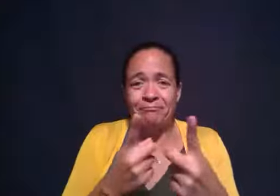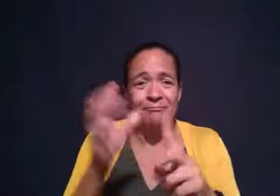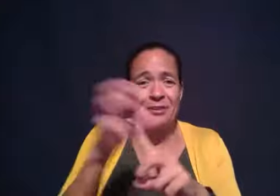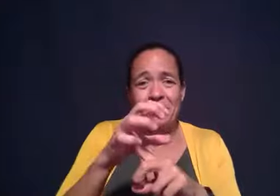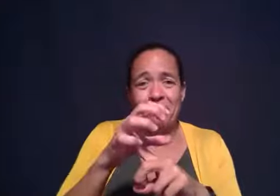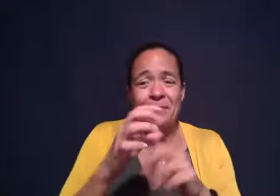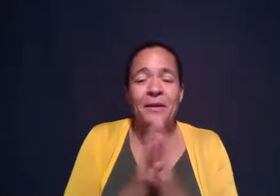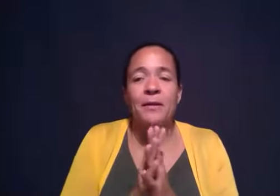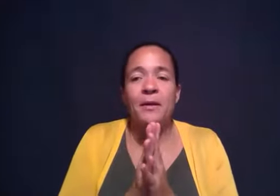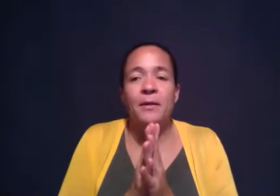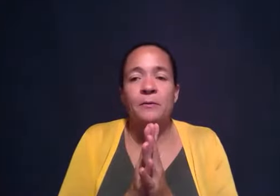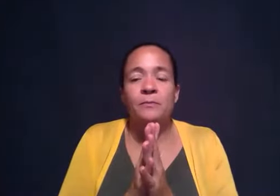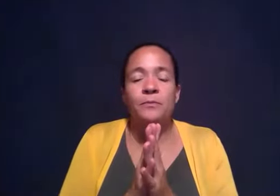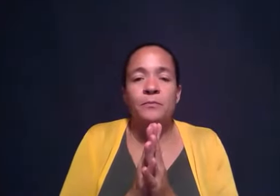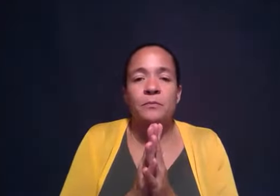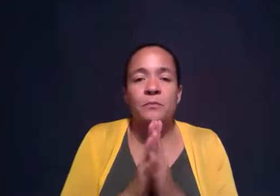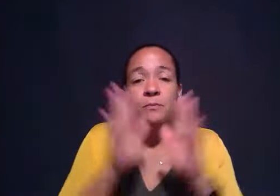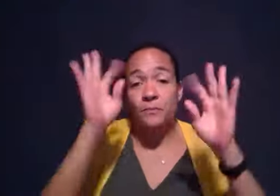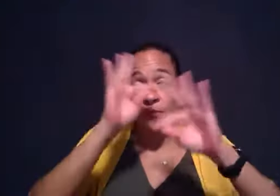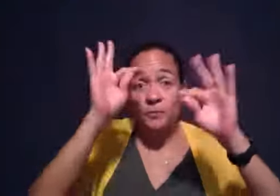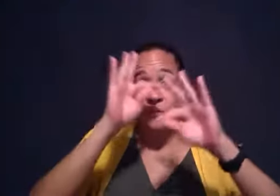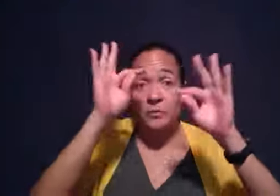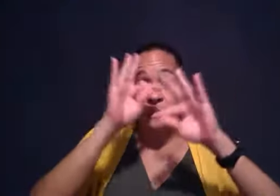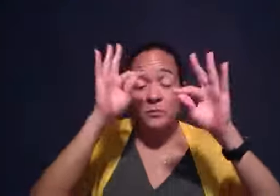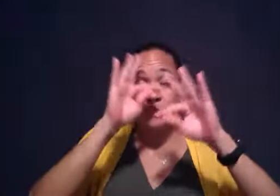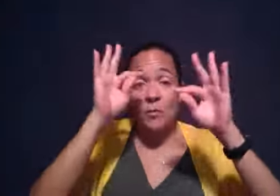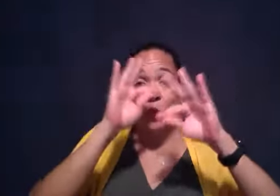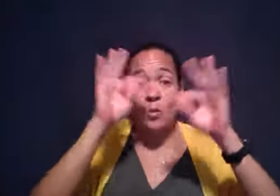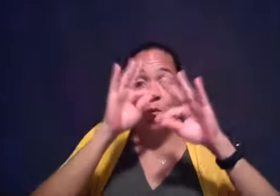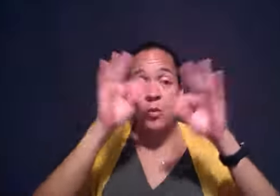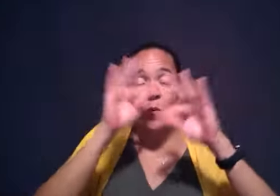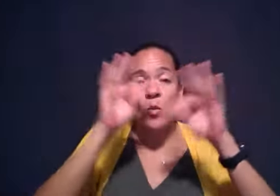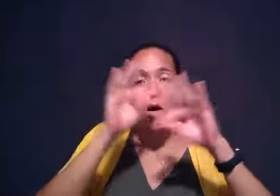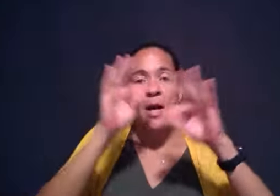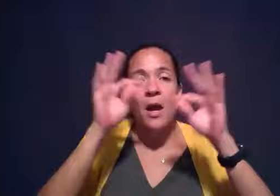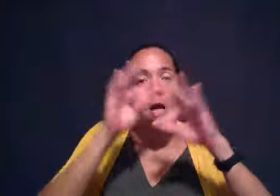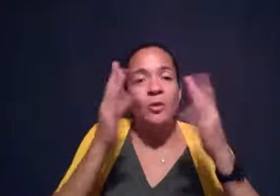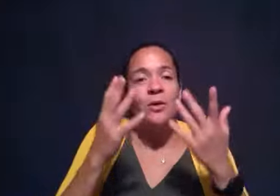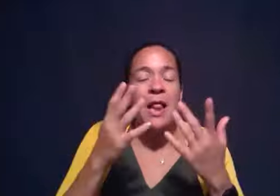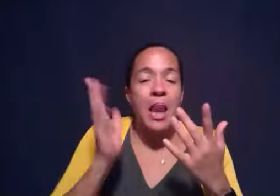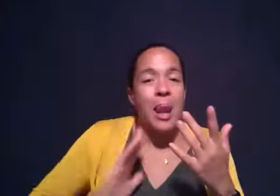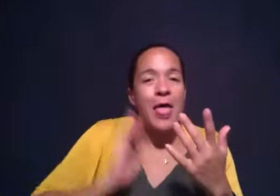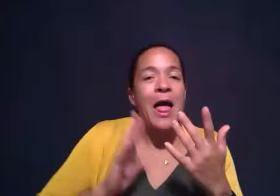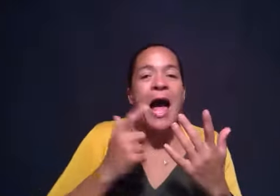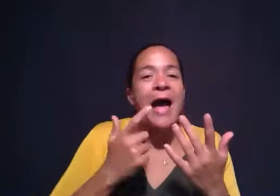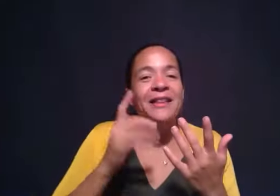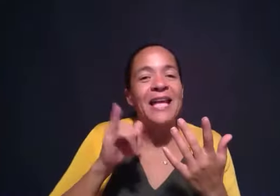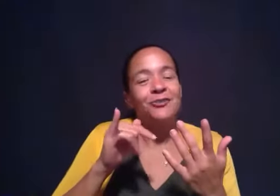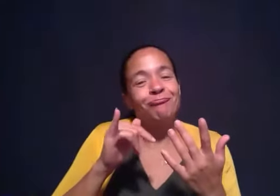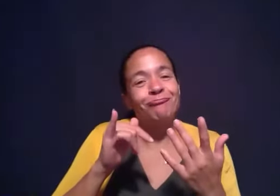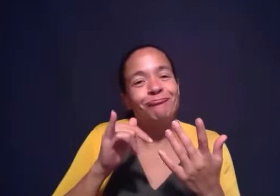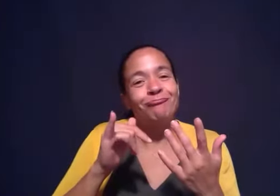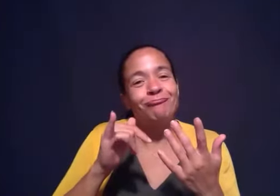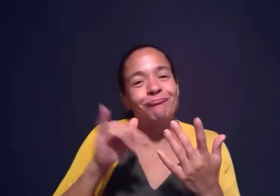don't know is that drinking takes me out of me for just a little tiny while. And it turns down the volume on this